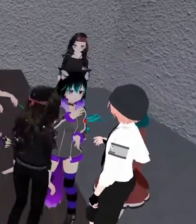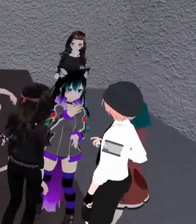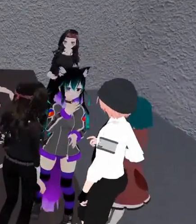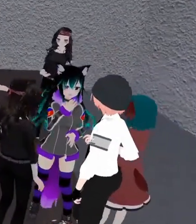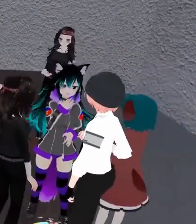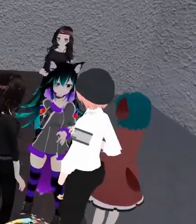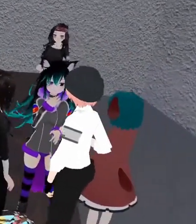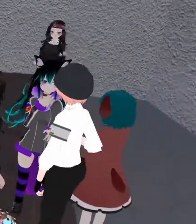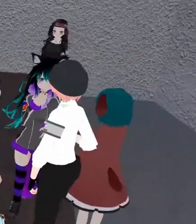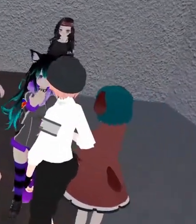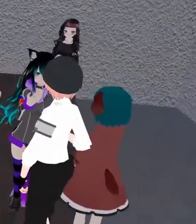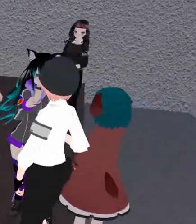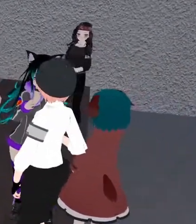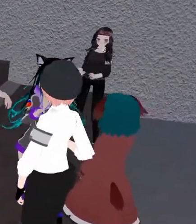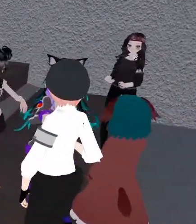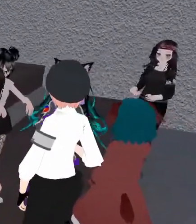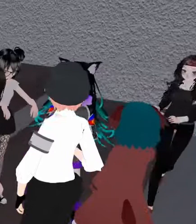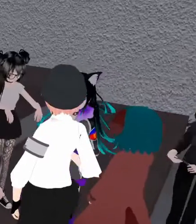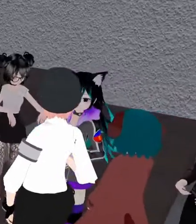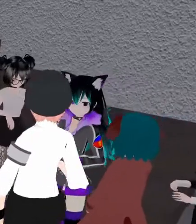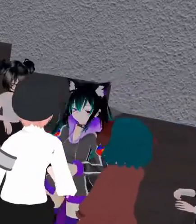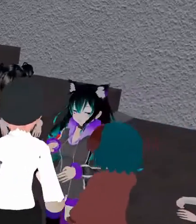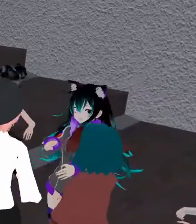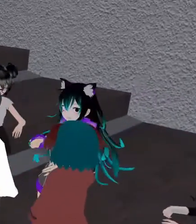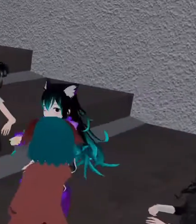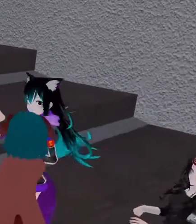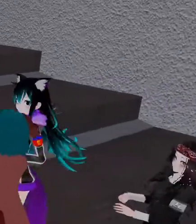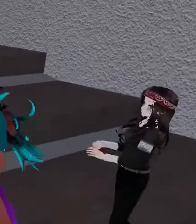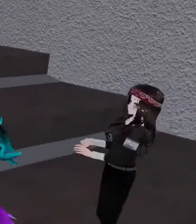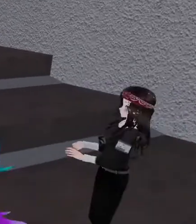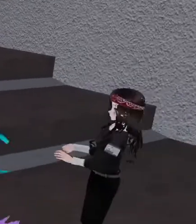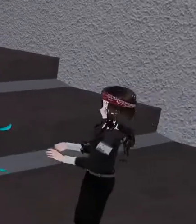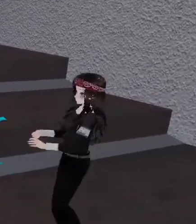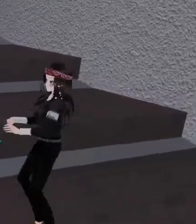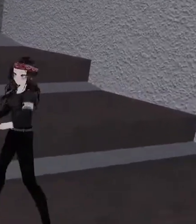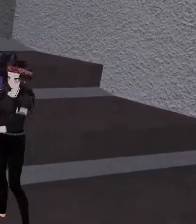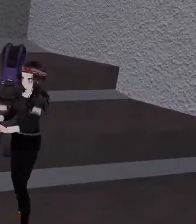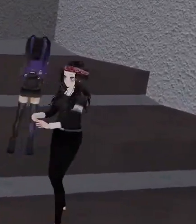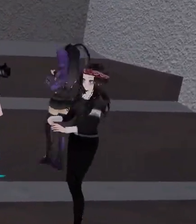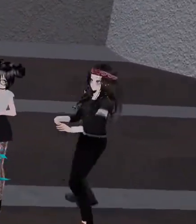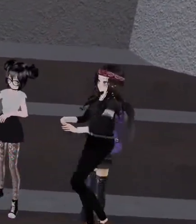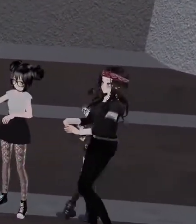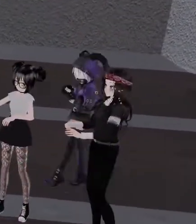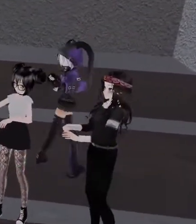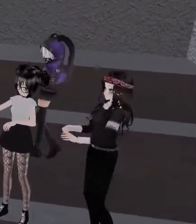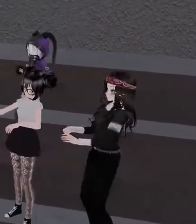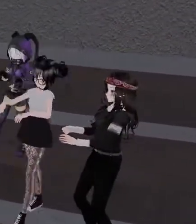yeah. Paige right now. Yeah. So we invite strippers that look like police, and somebody at the party Wait. knows this. But